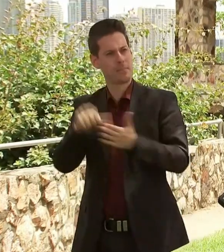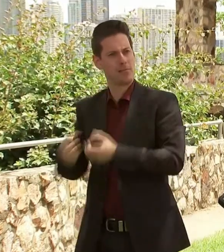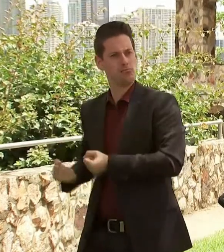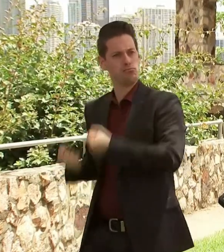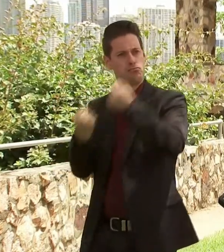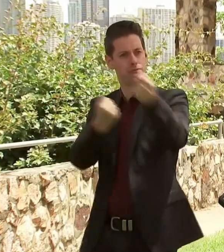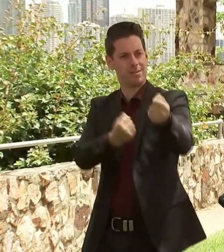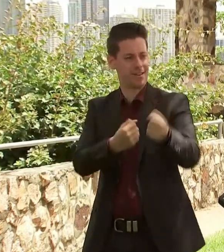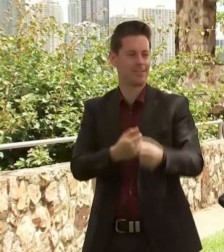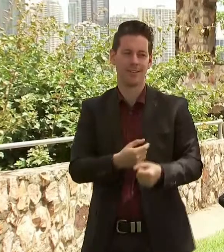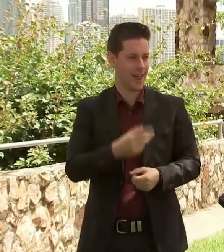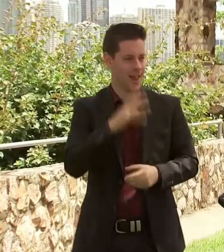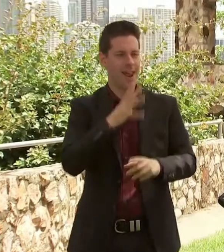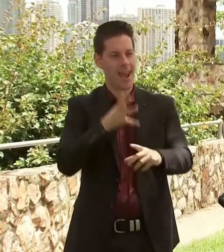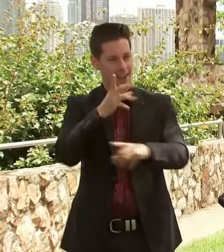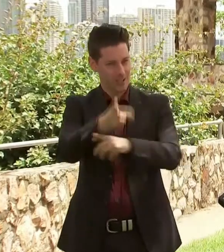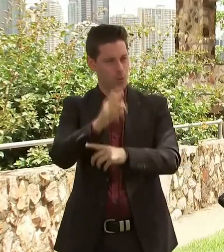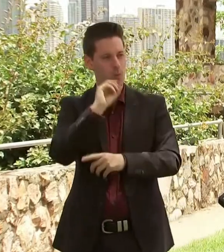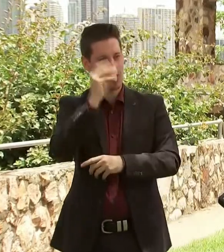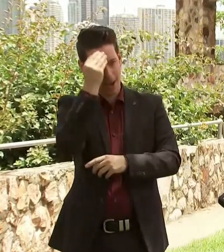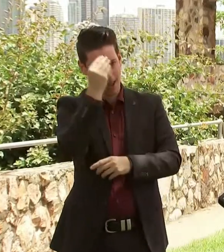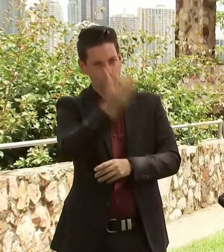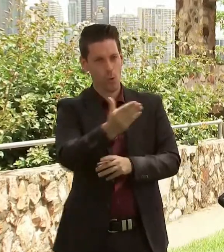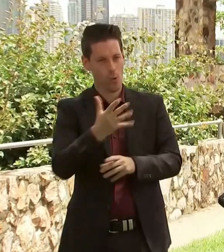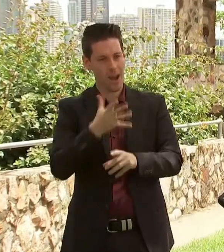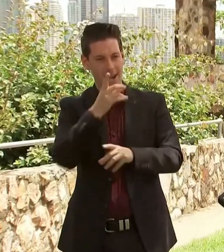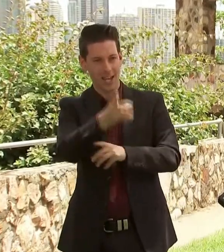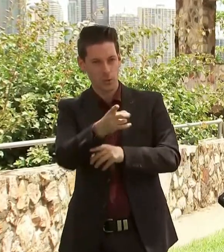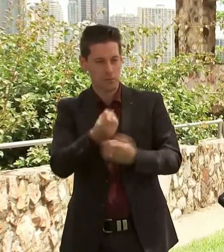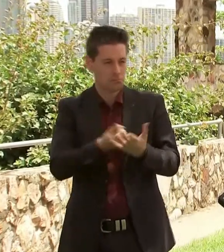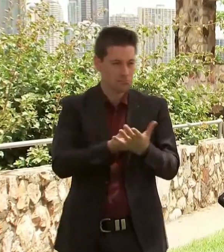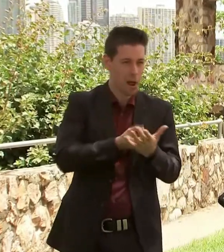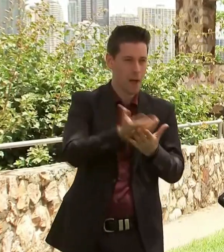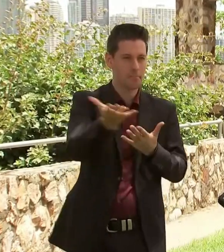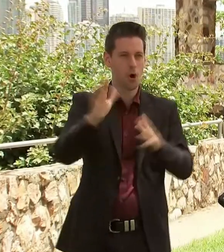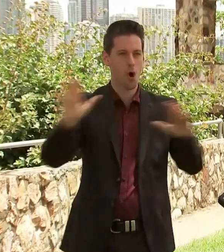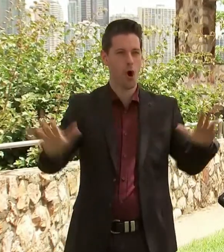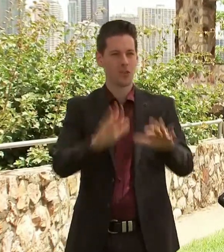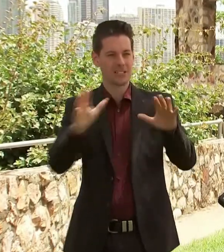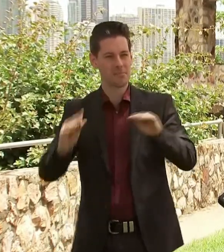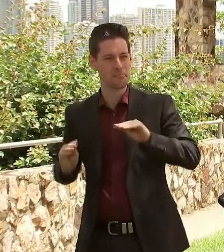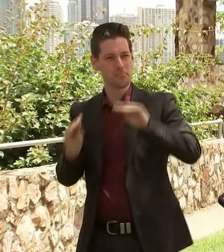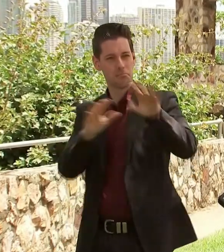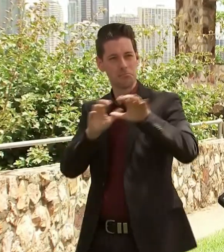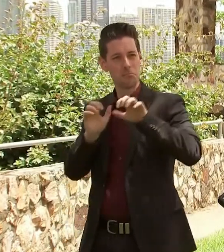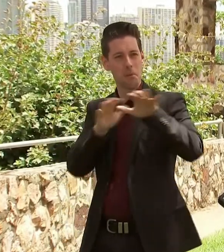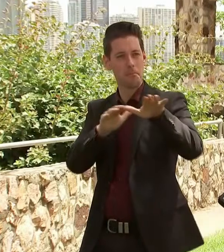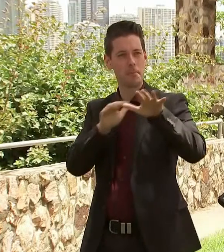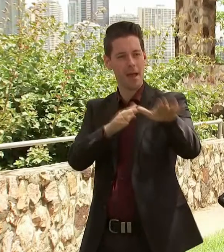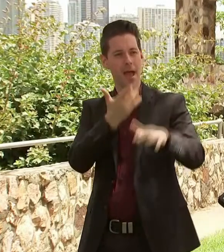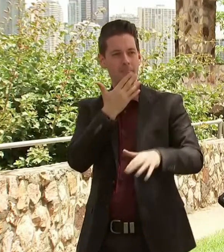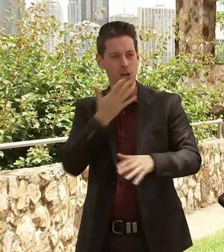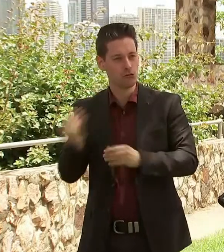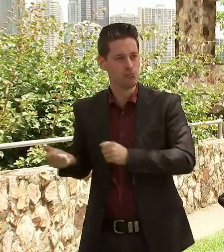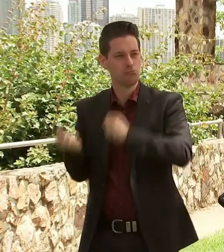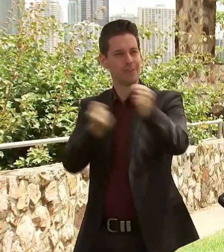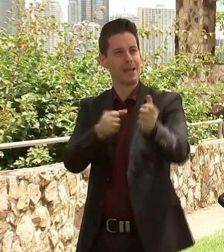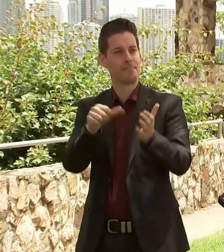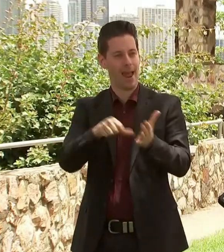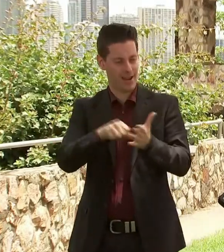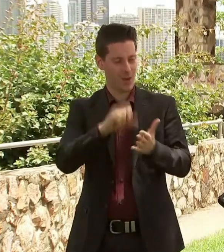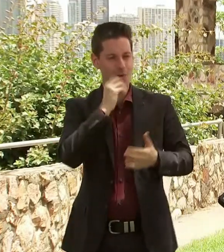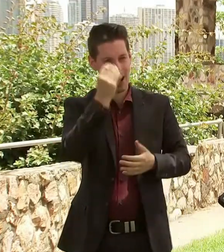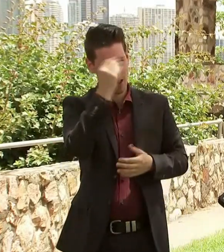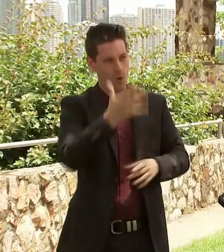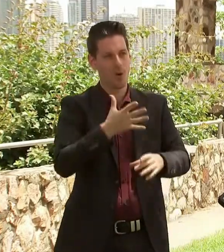Marlene, I'll update you later in the week, so we'll have some projections on our fiscal position later in the week, which will include some updates on revenue